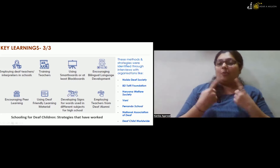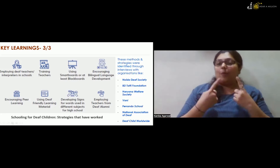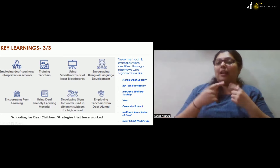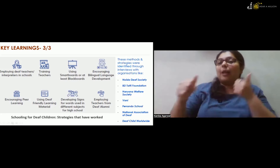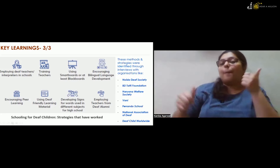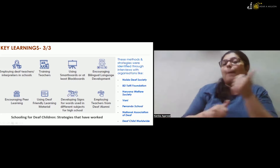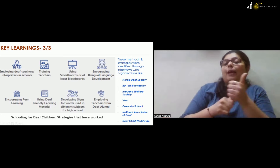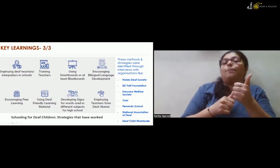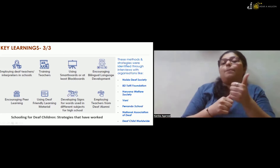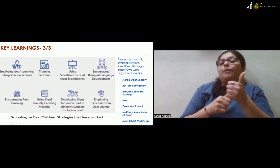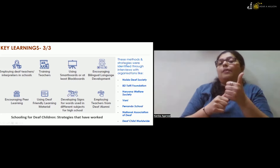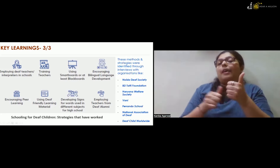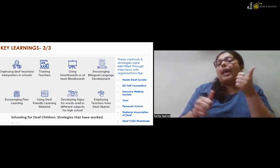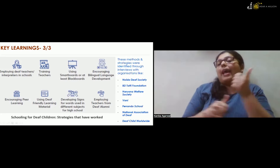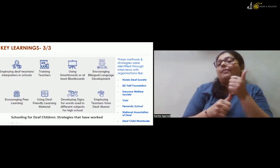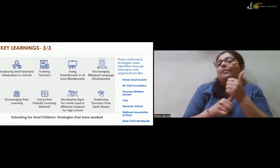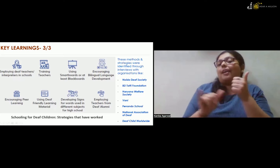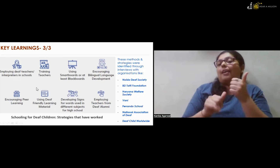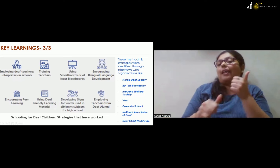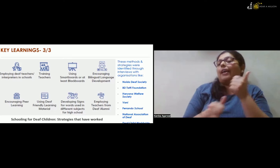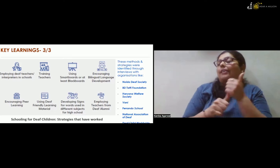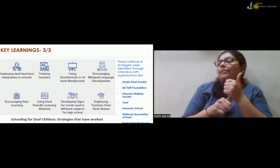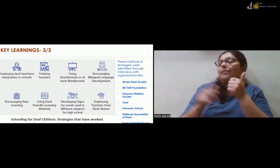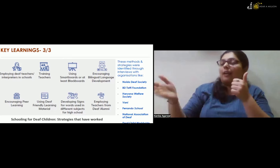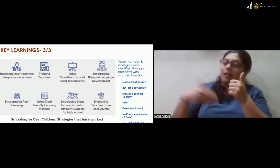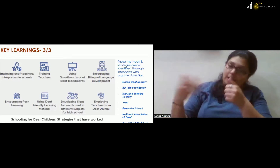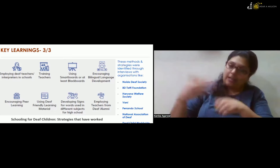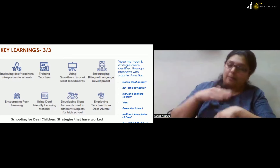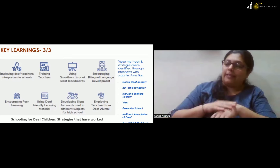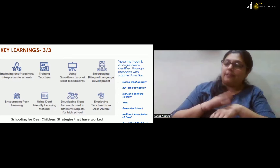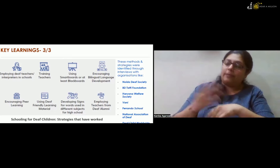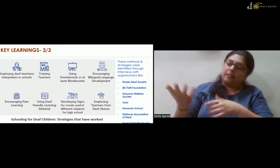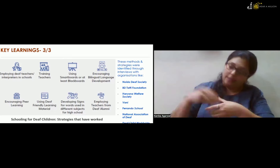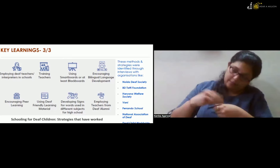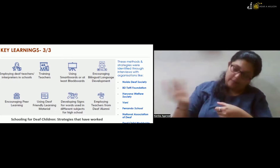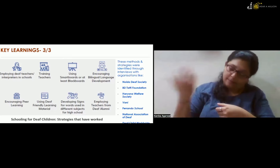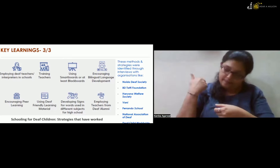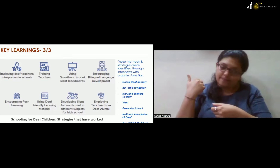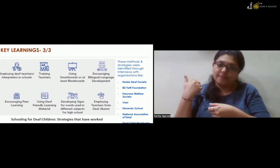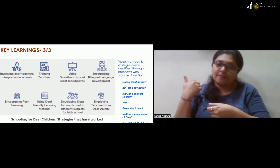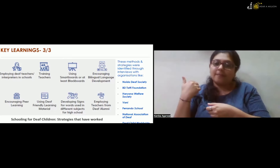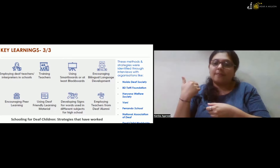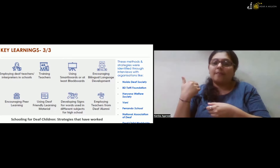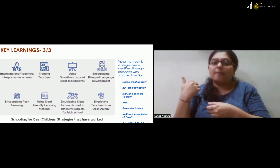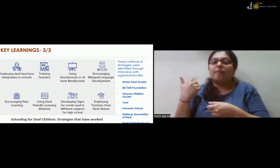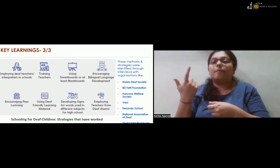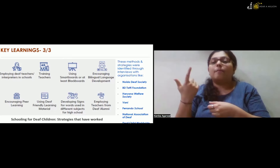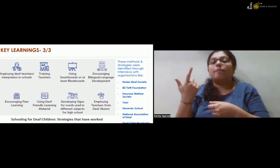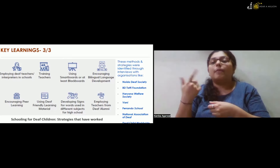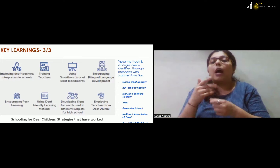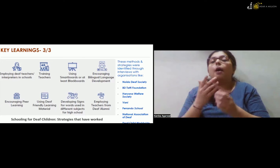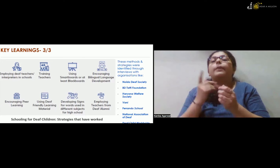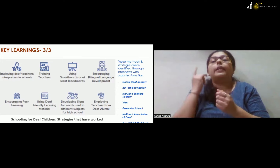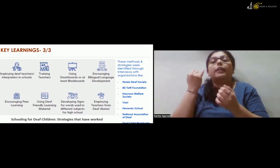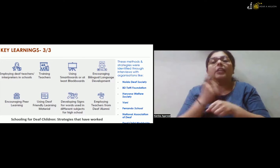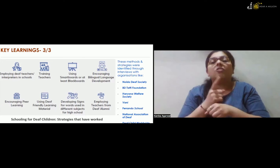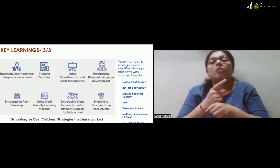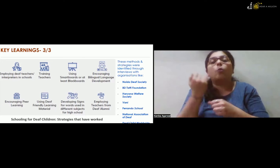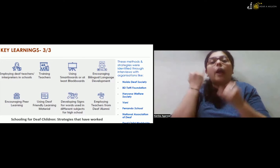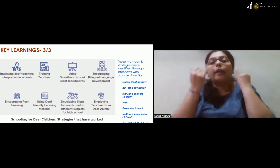We wanted them to actually be assistants, volunteer their time, and come share